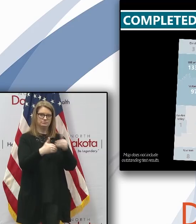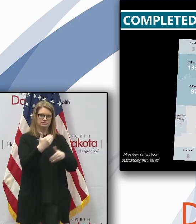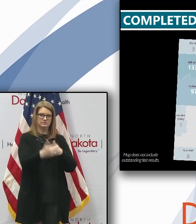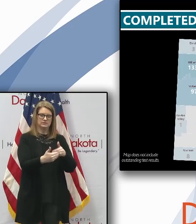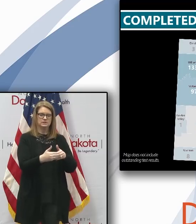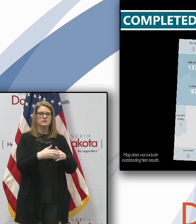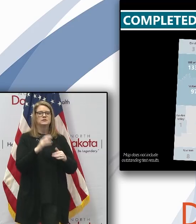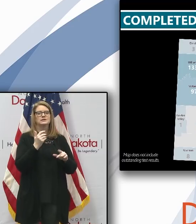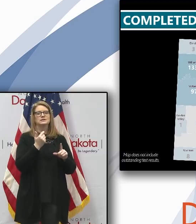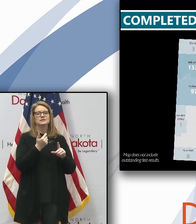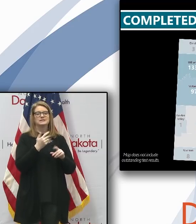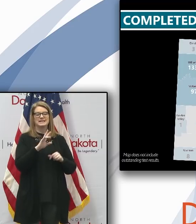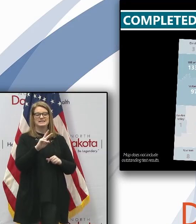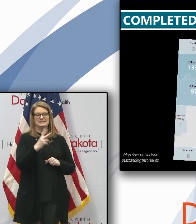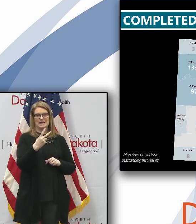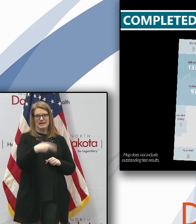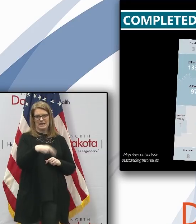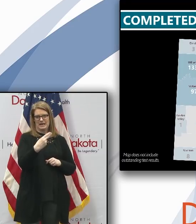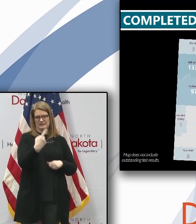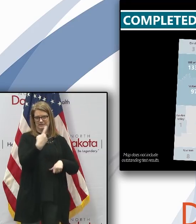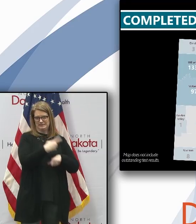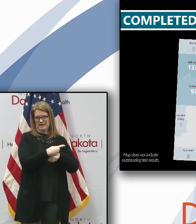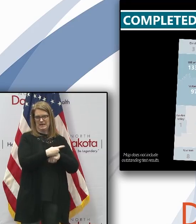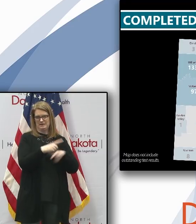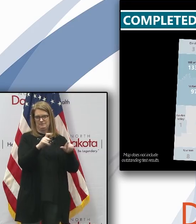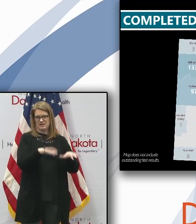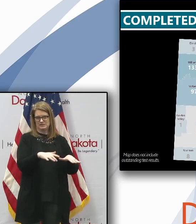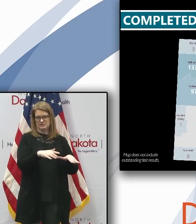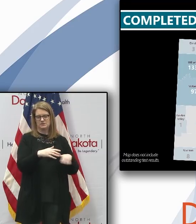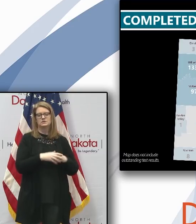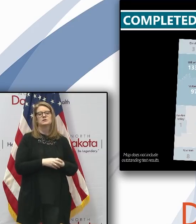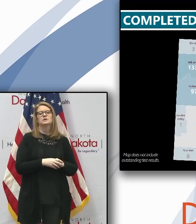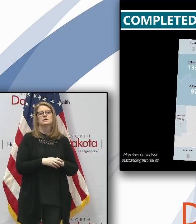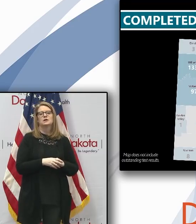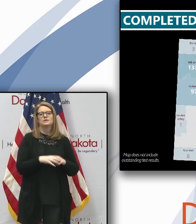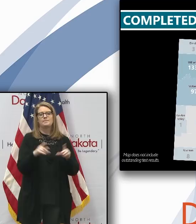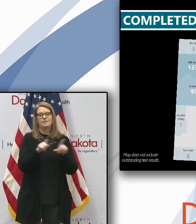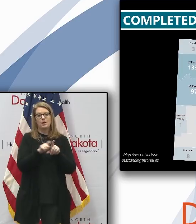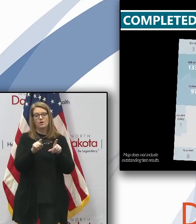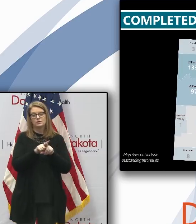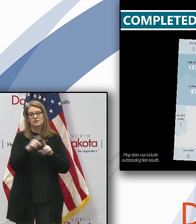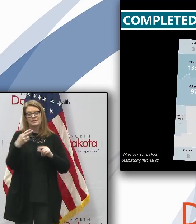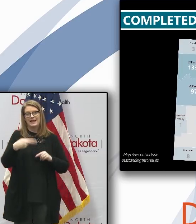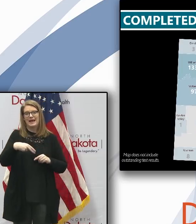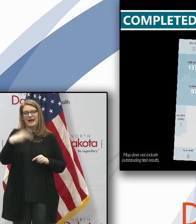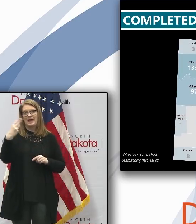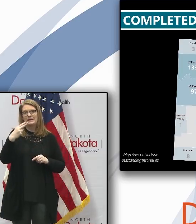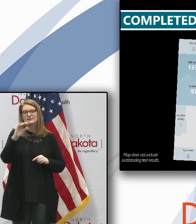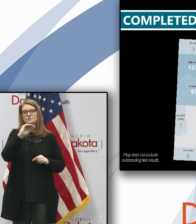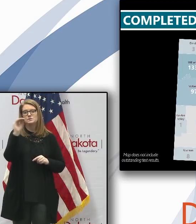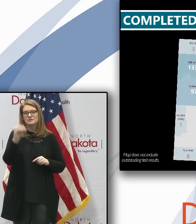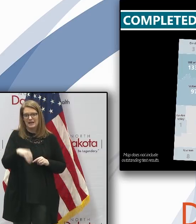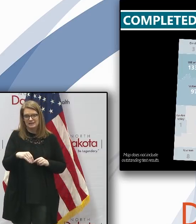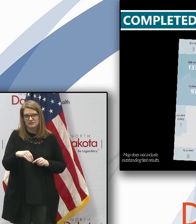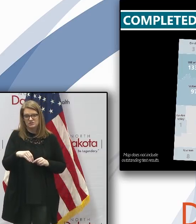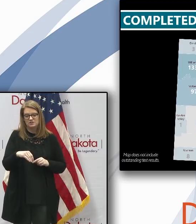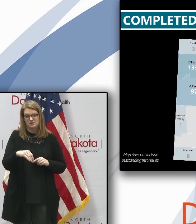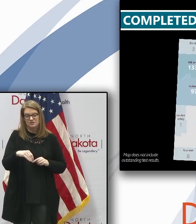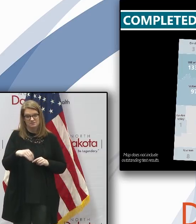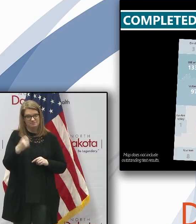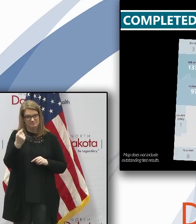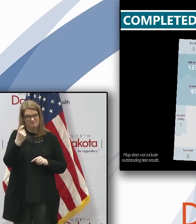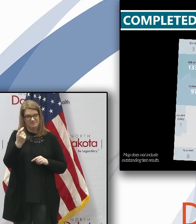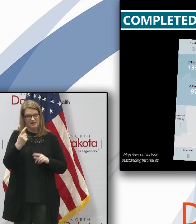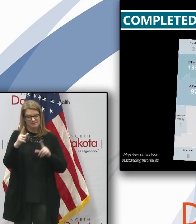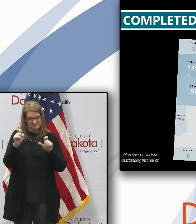that's our second highest day of testing, but it's also the highest percentage of people that came back